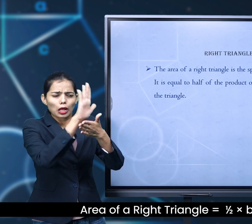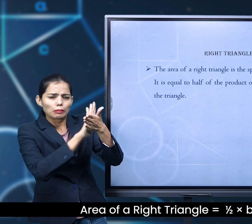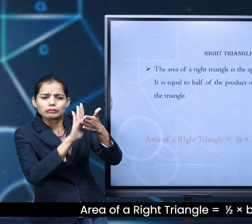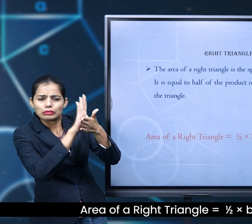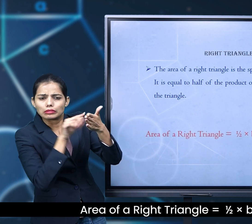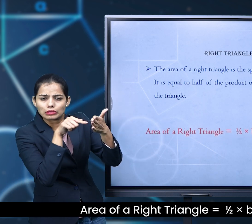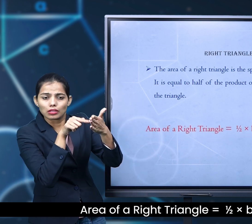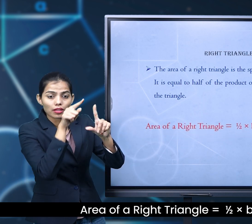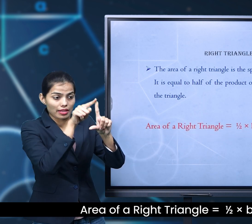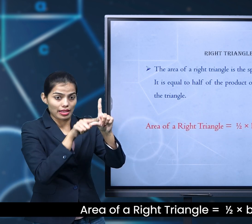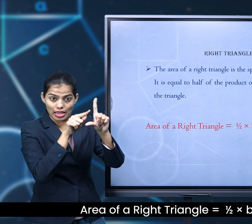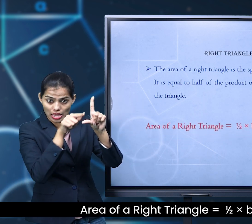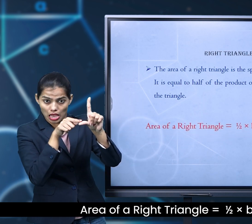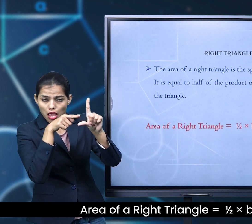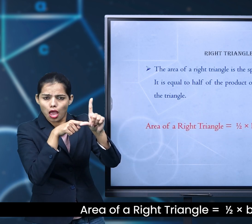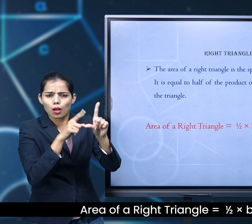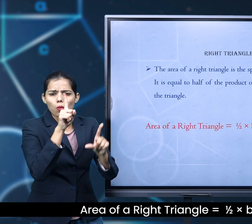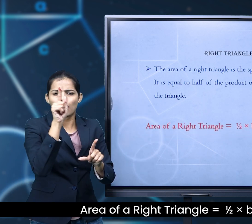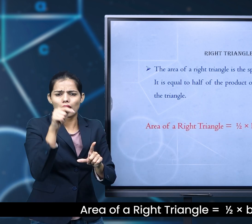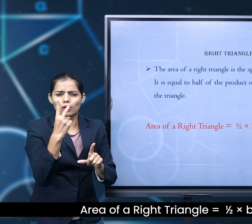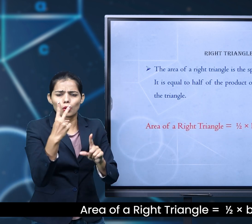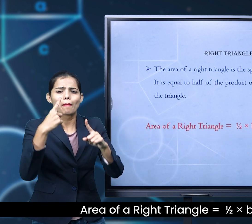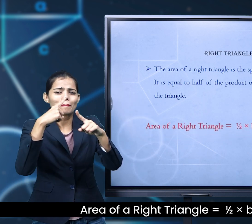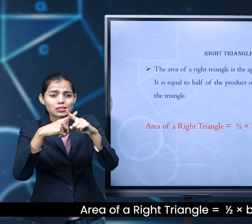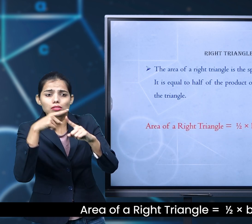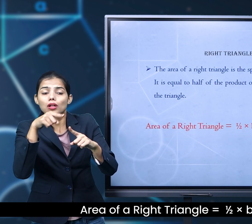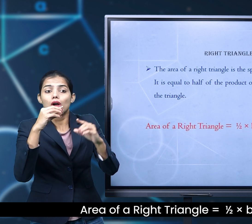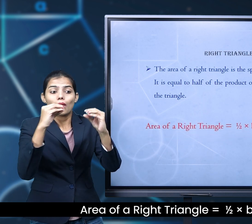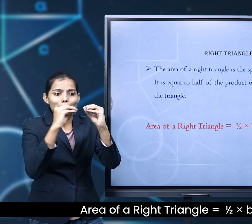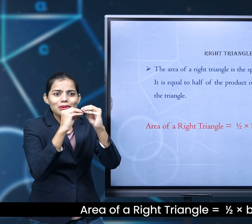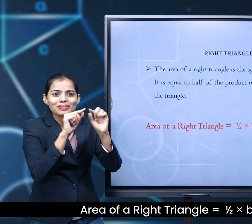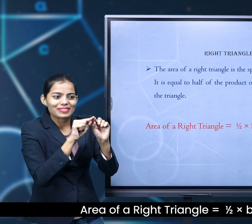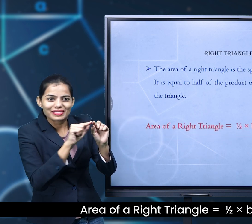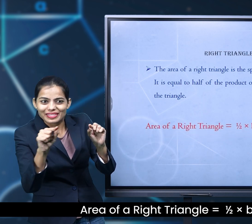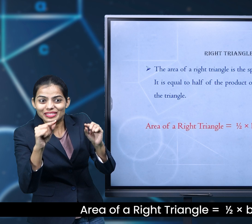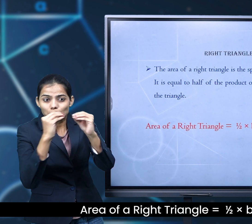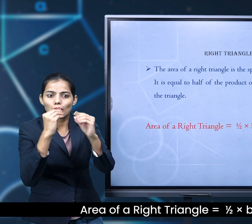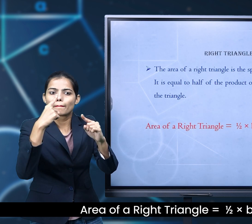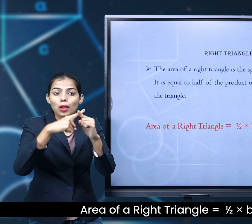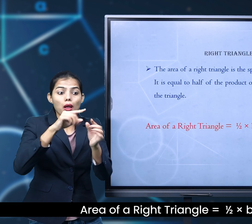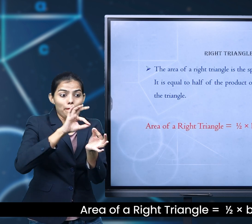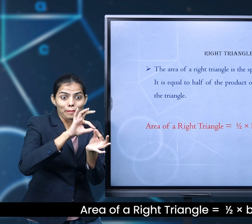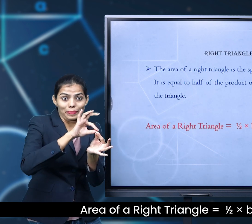Area of a right triangle is equal to half into base B into height